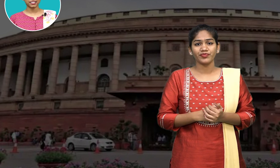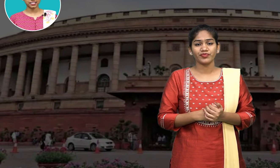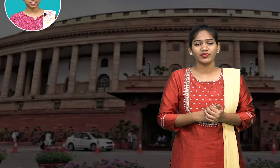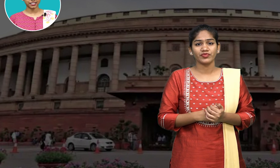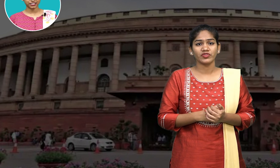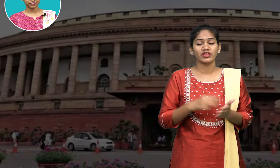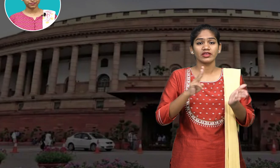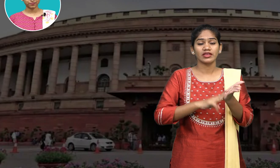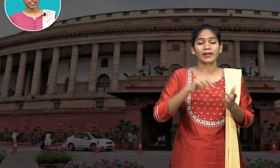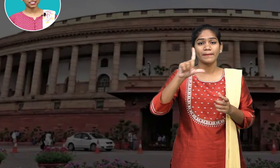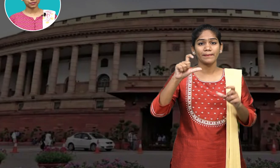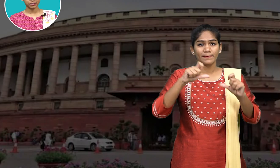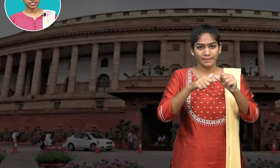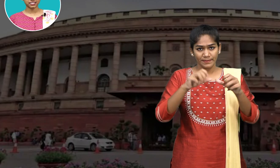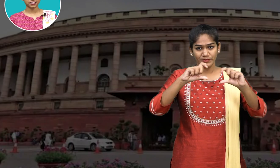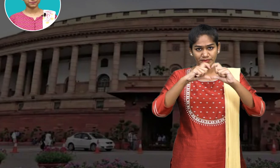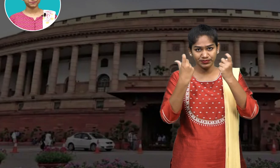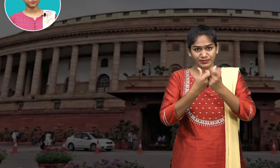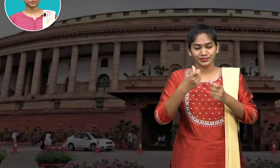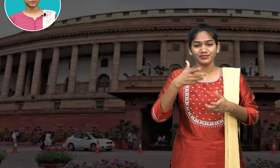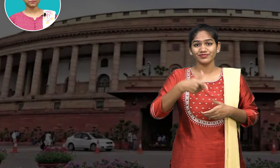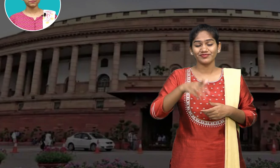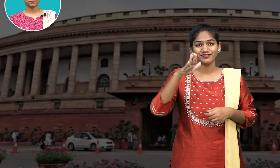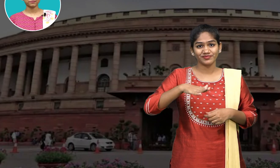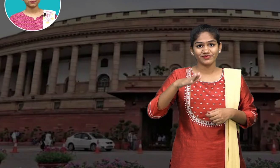state legislative assemblies.